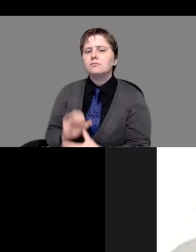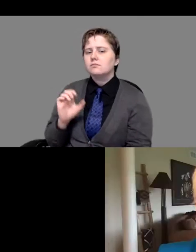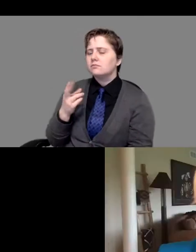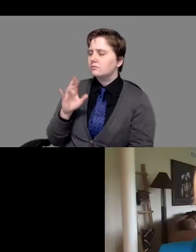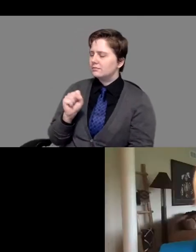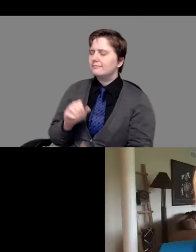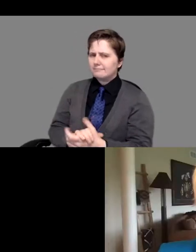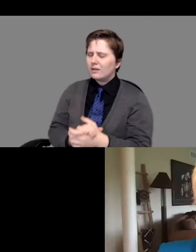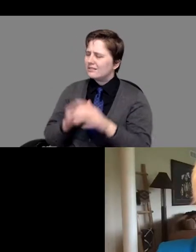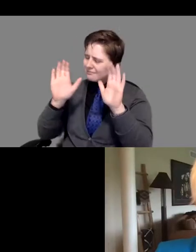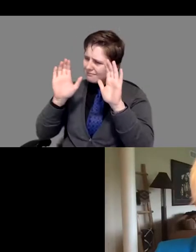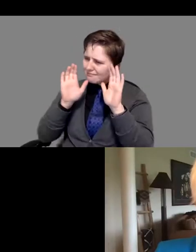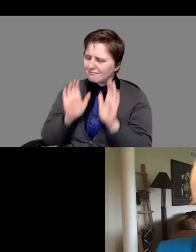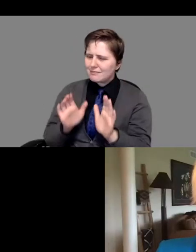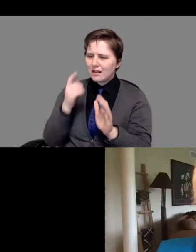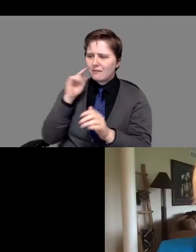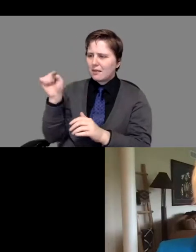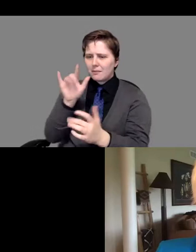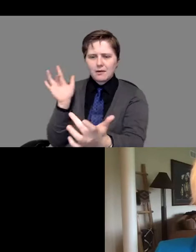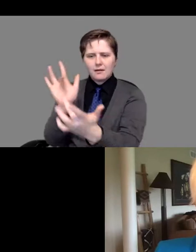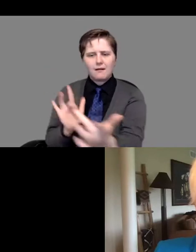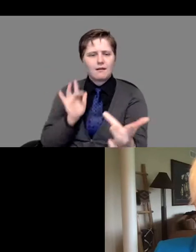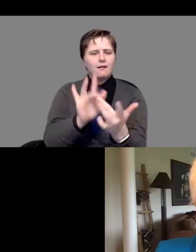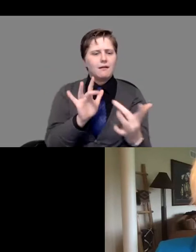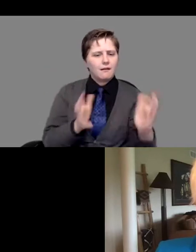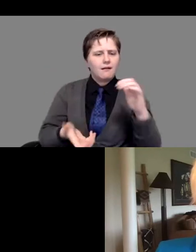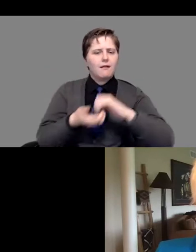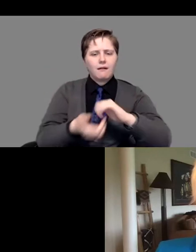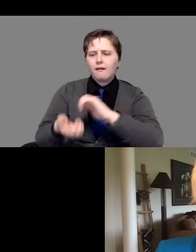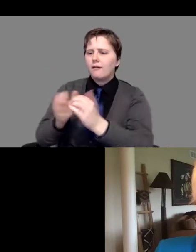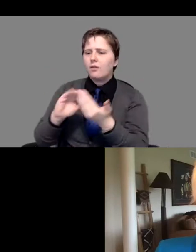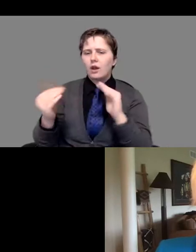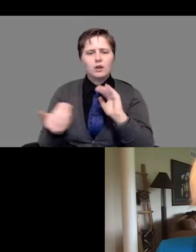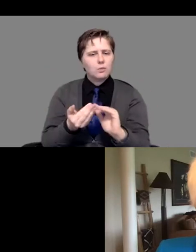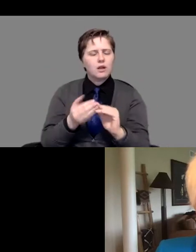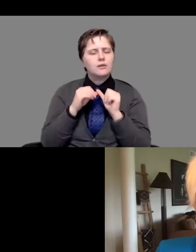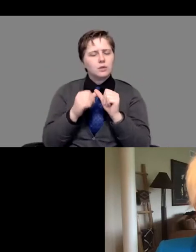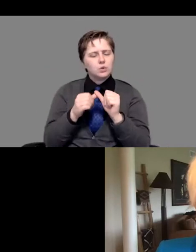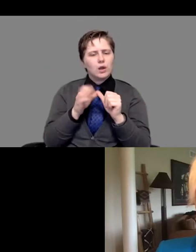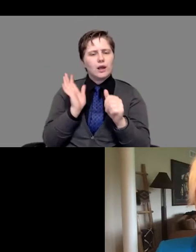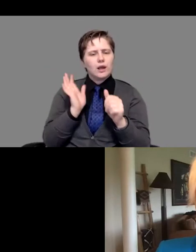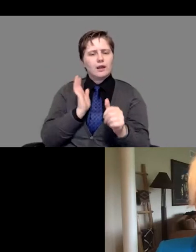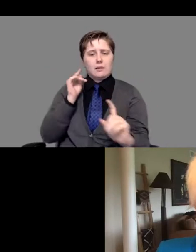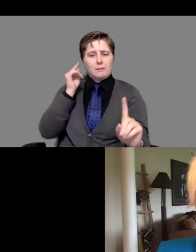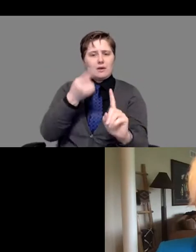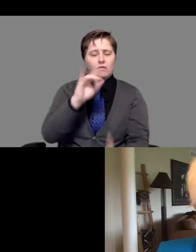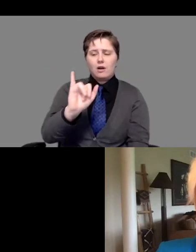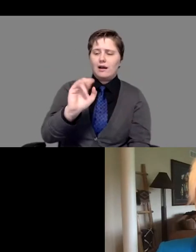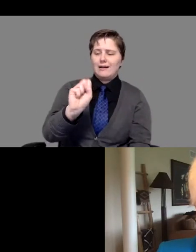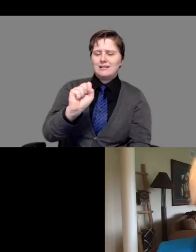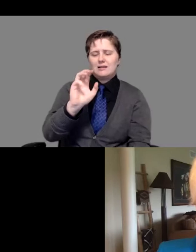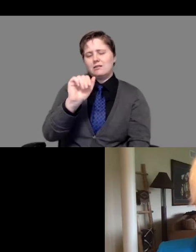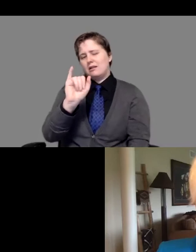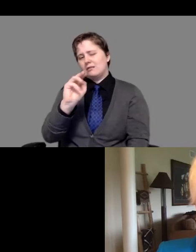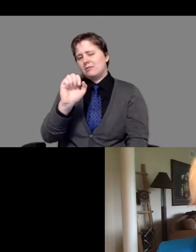Yeah, just amazing ways for them to be reaching out in the community, as well as continuing the mission of Imagination Station and all of